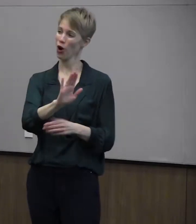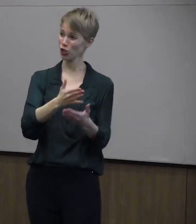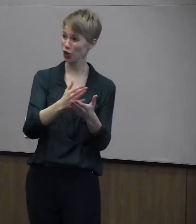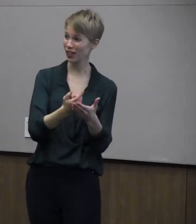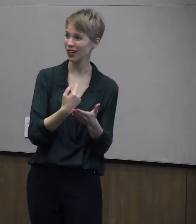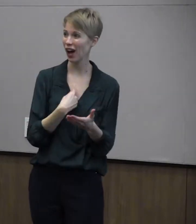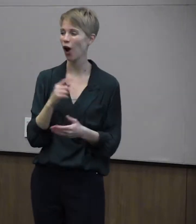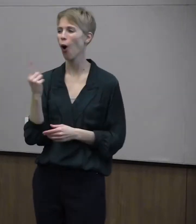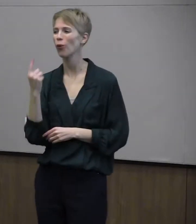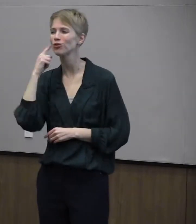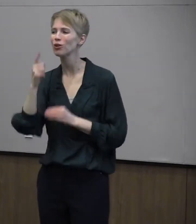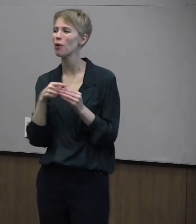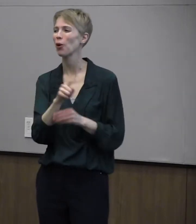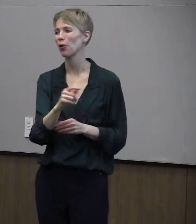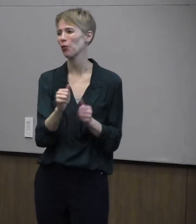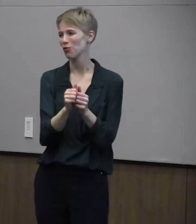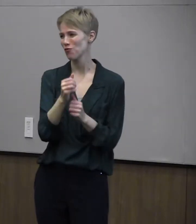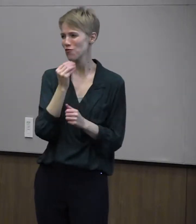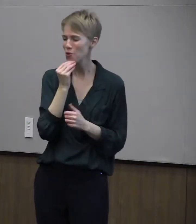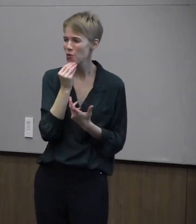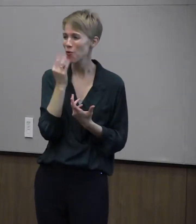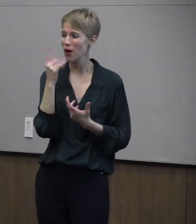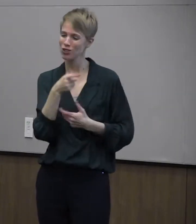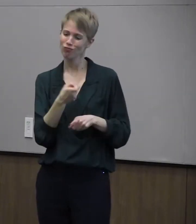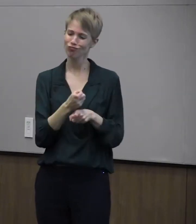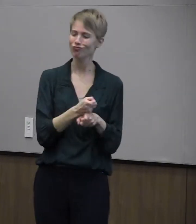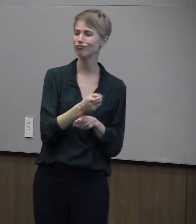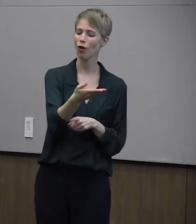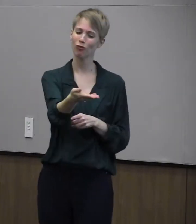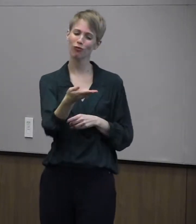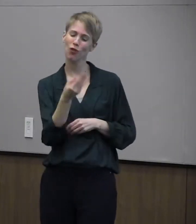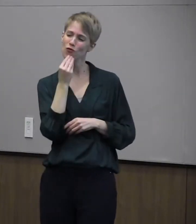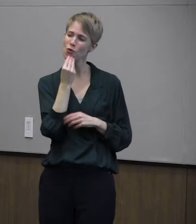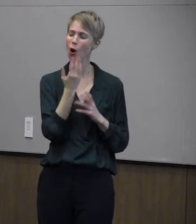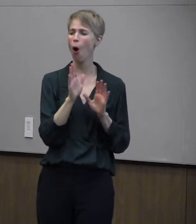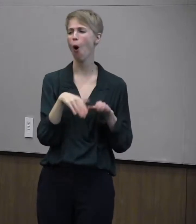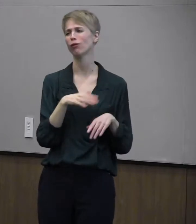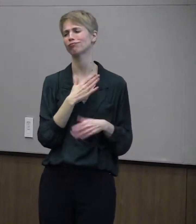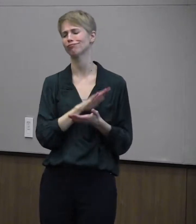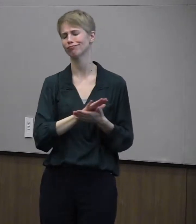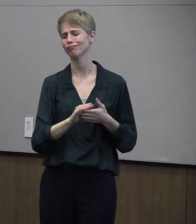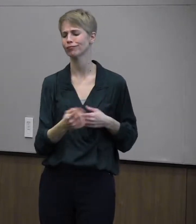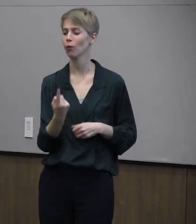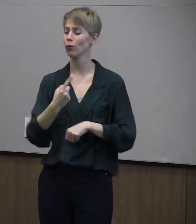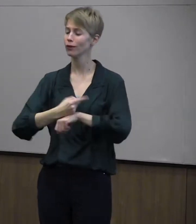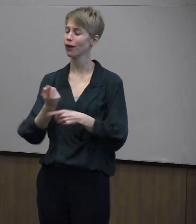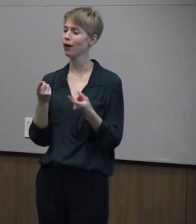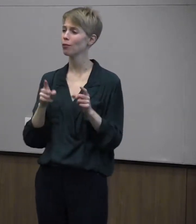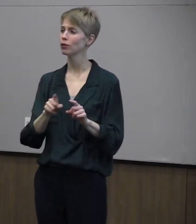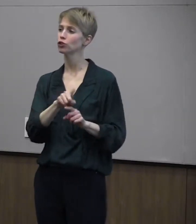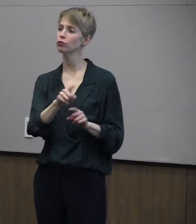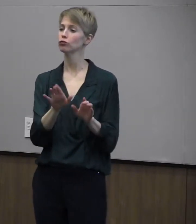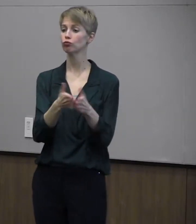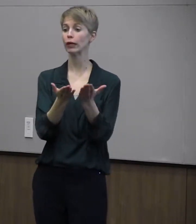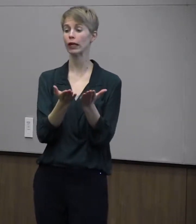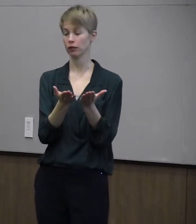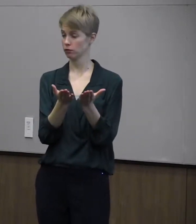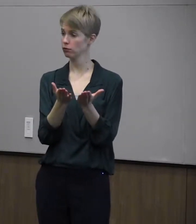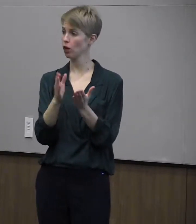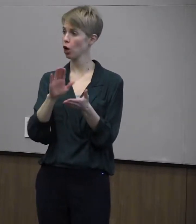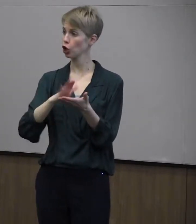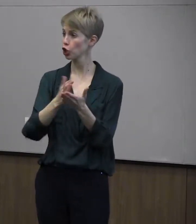our lives happy with her songs and her jokes. One day I happened to find her reading in her cookbook, but the book was upside